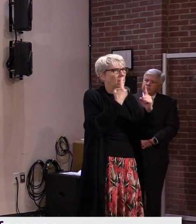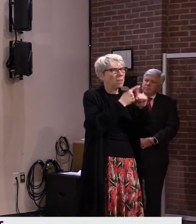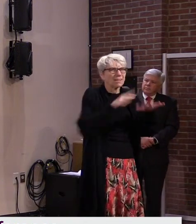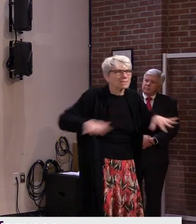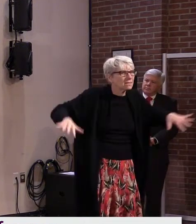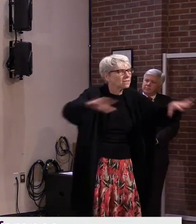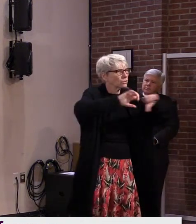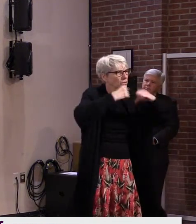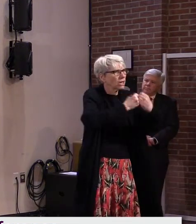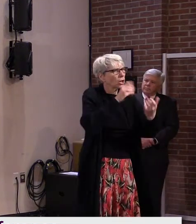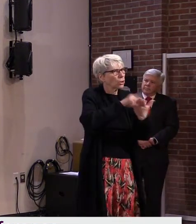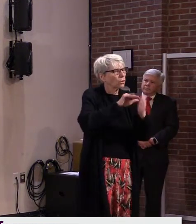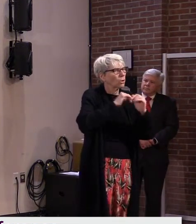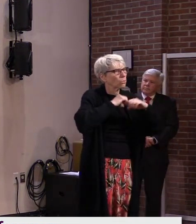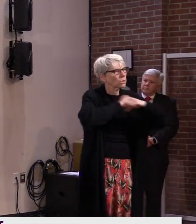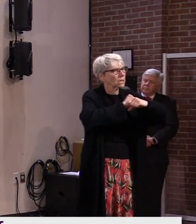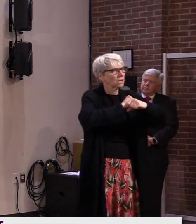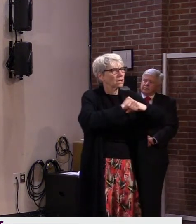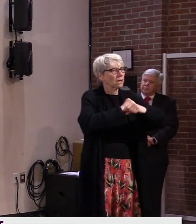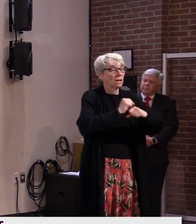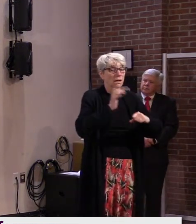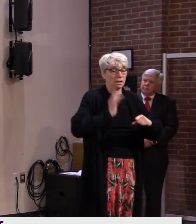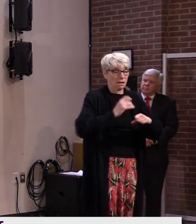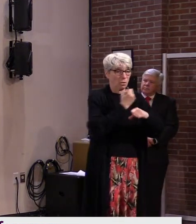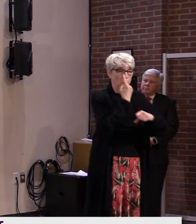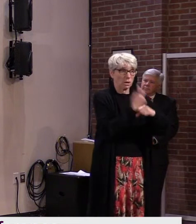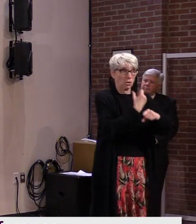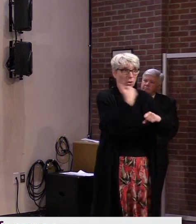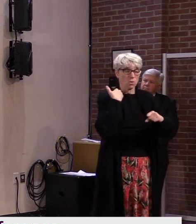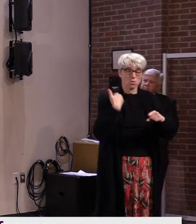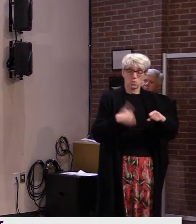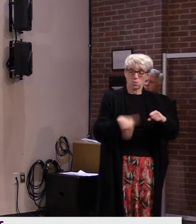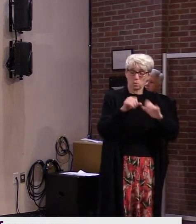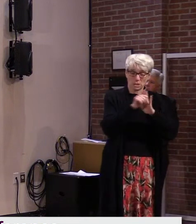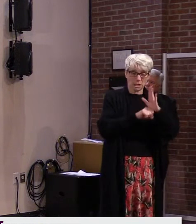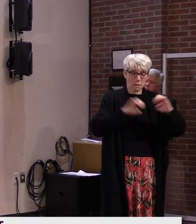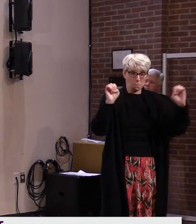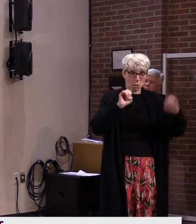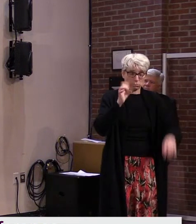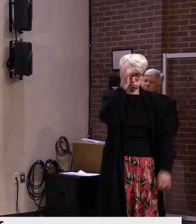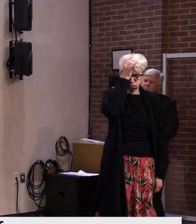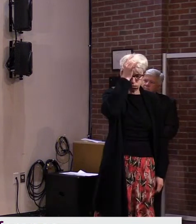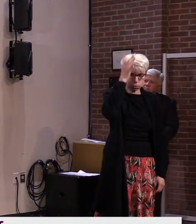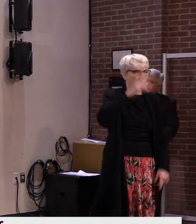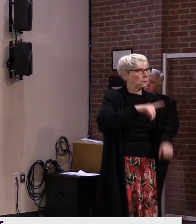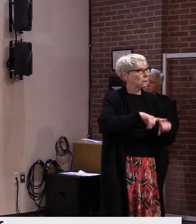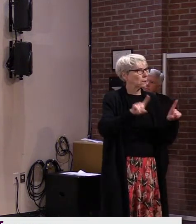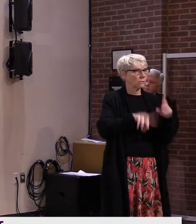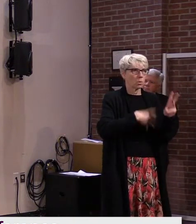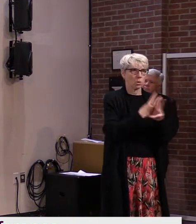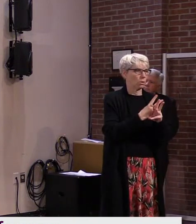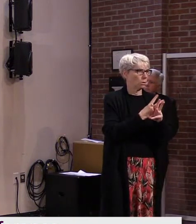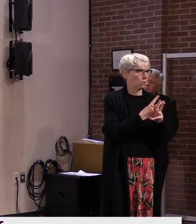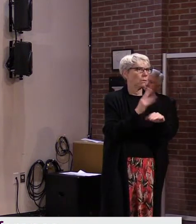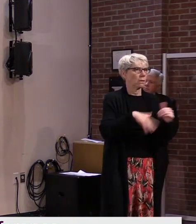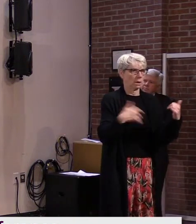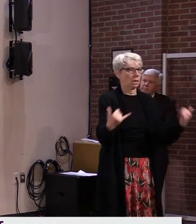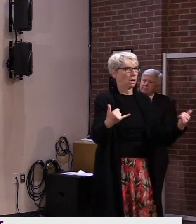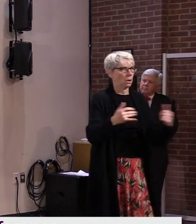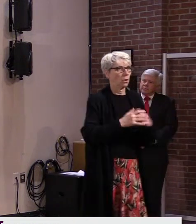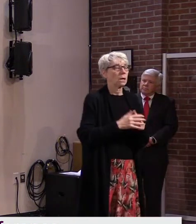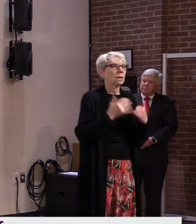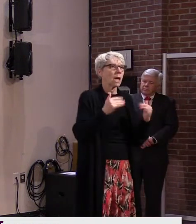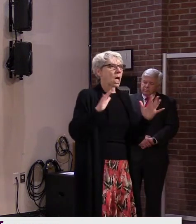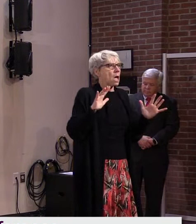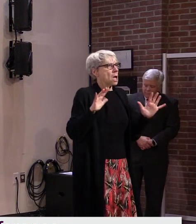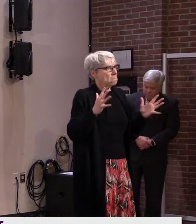as we were during the state of emergency in all kinds of different ways. We have gotten back to somewhat